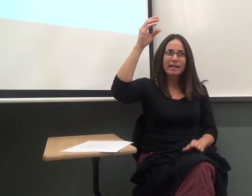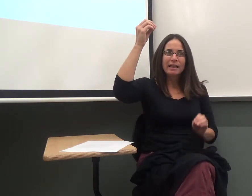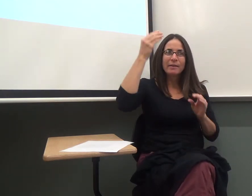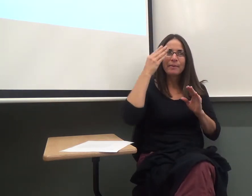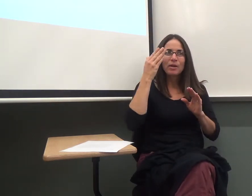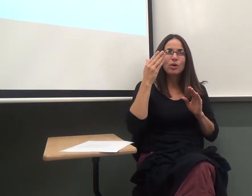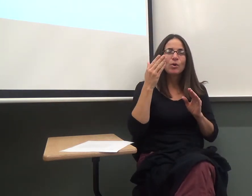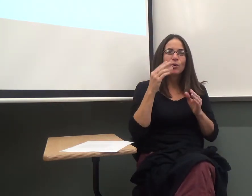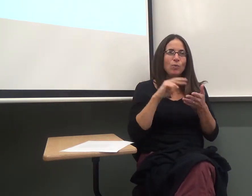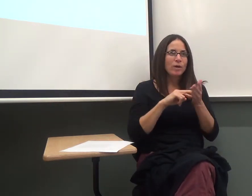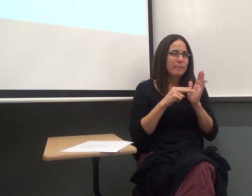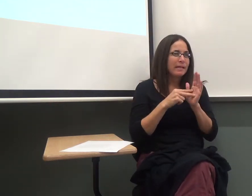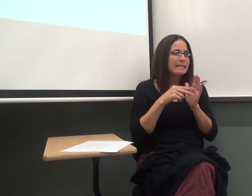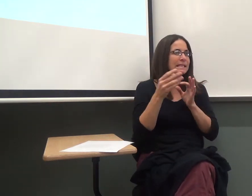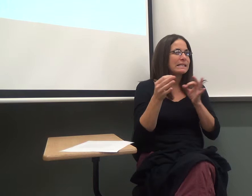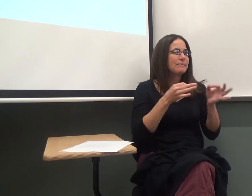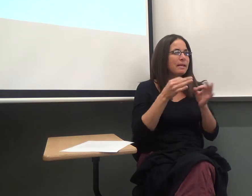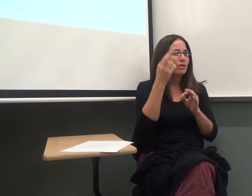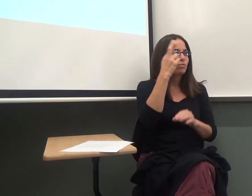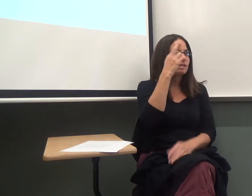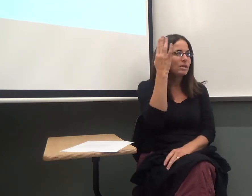and tell me why.